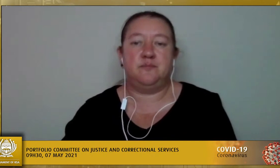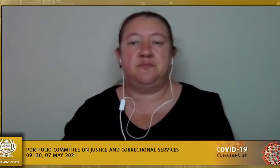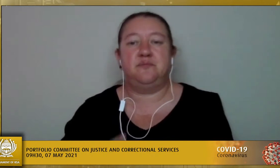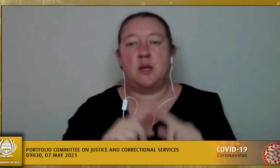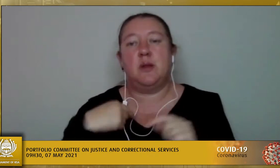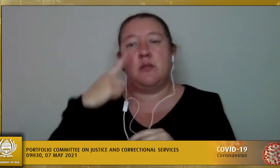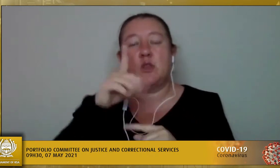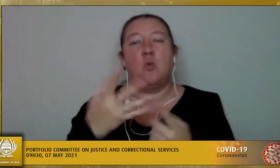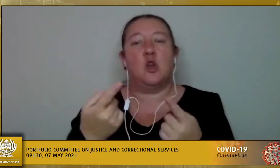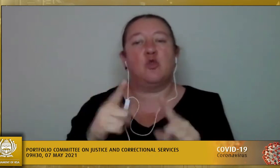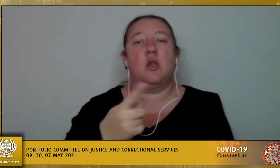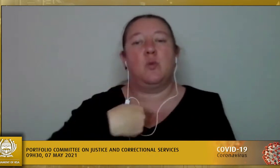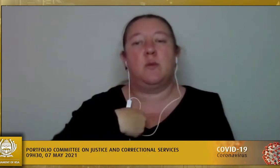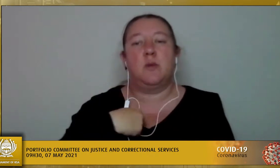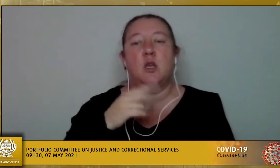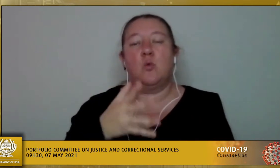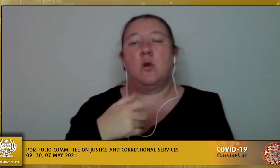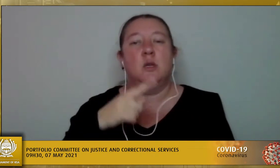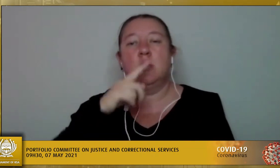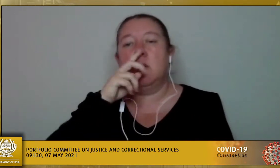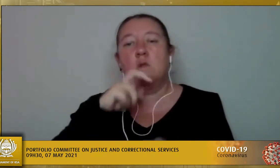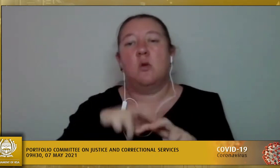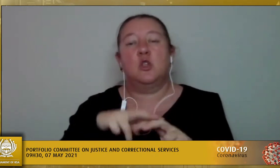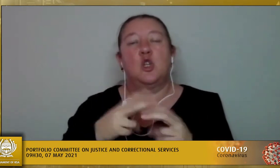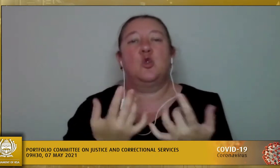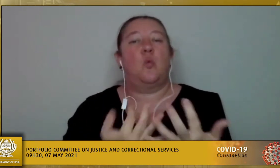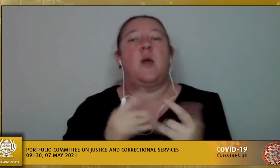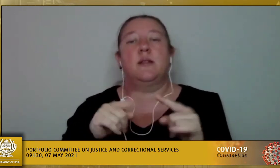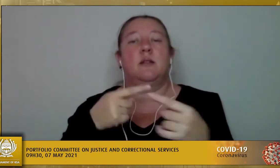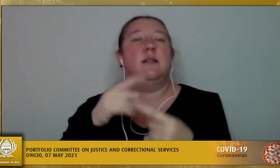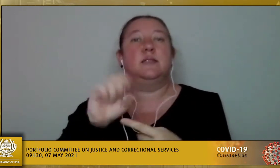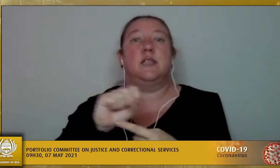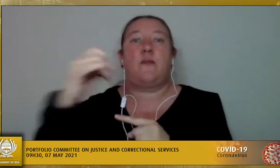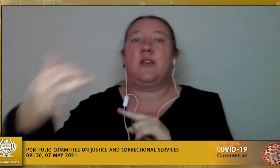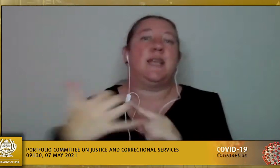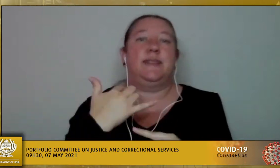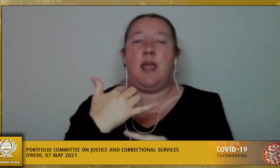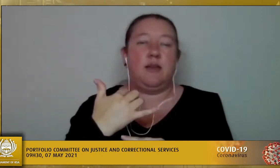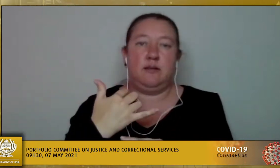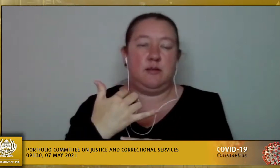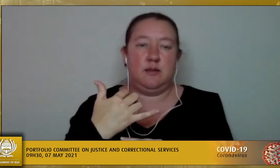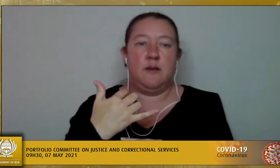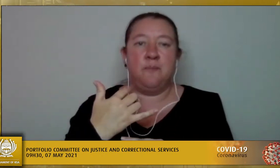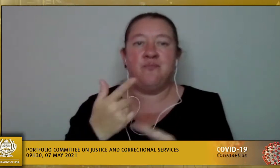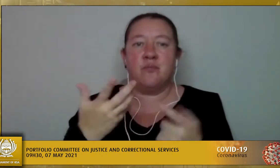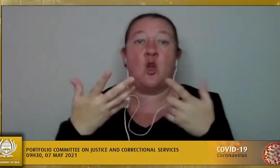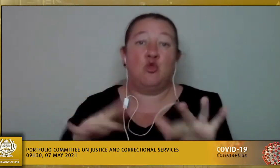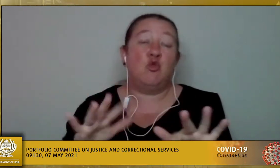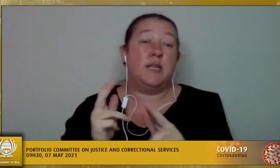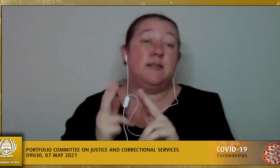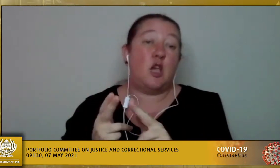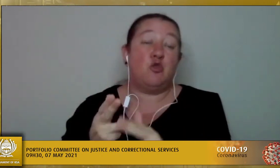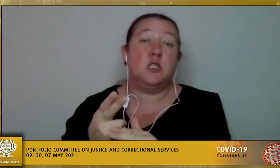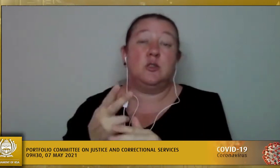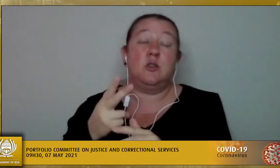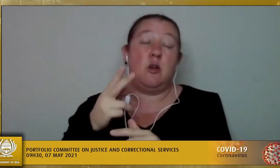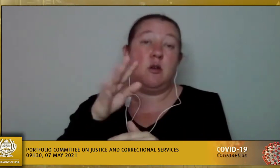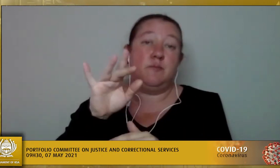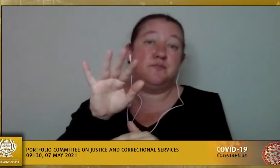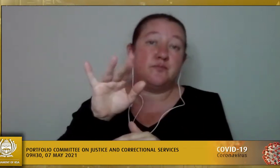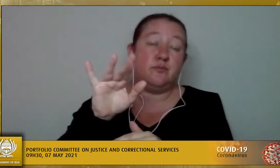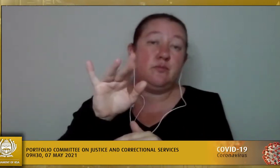will agree with me that we don't have to wait until South Africa is attacked um already terrorists are in the North